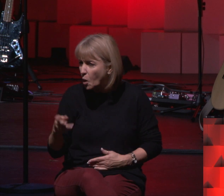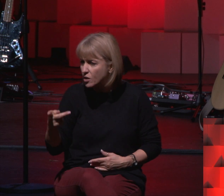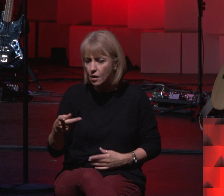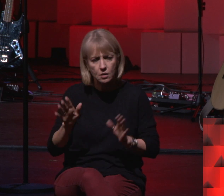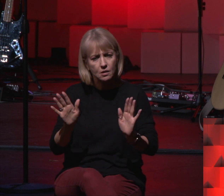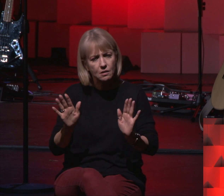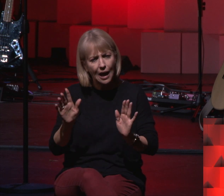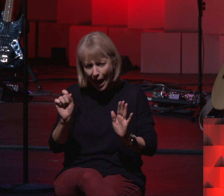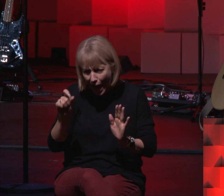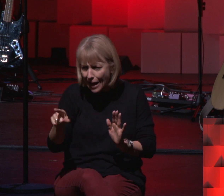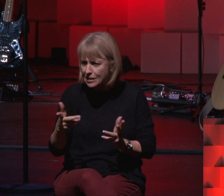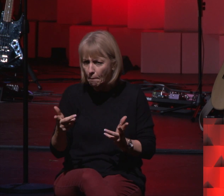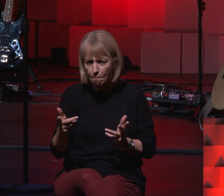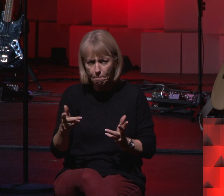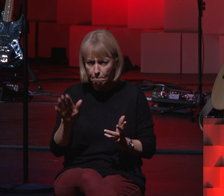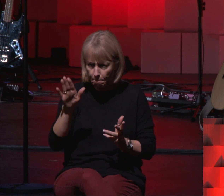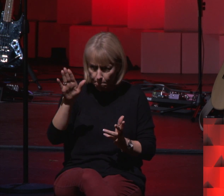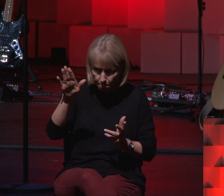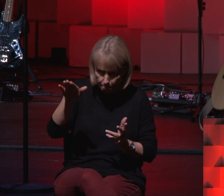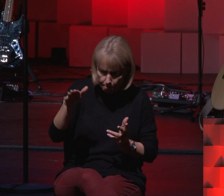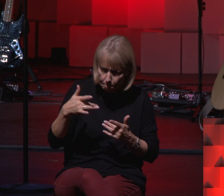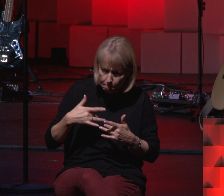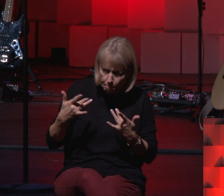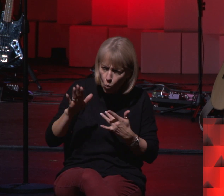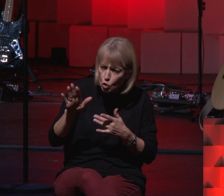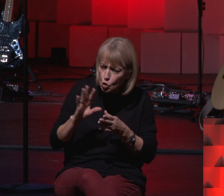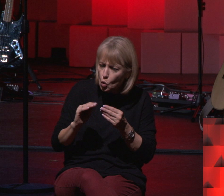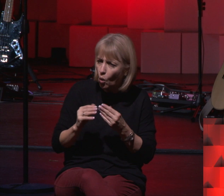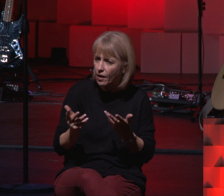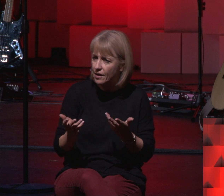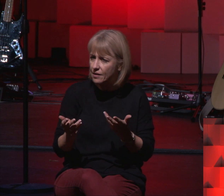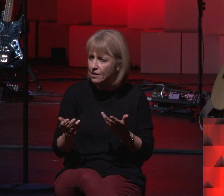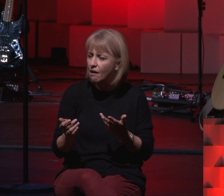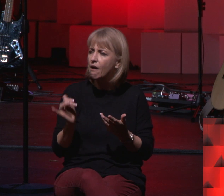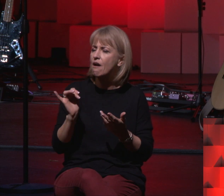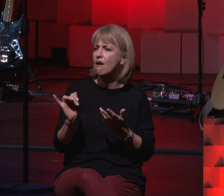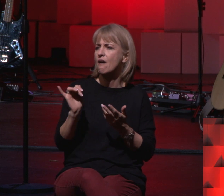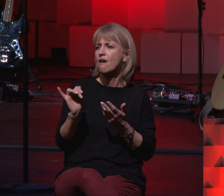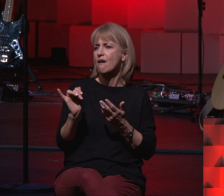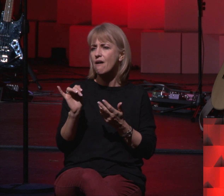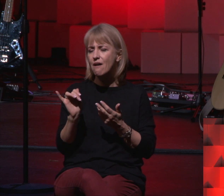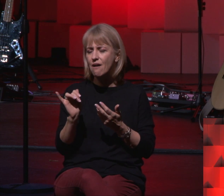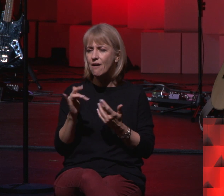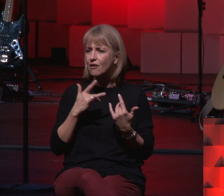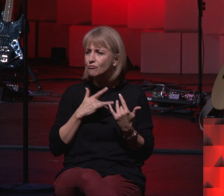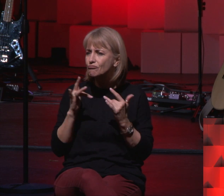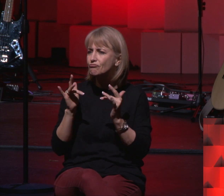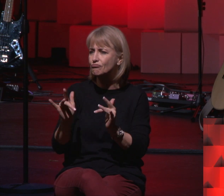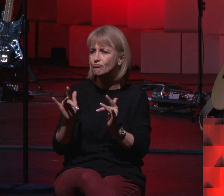should ask them their story. Learn more about them. And then learn to love the same way Jesus loves